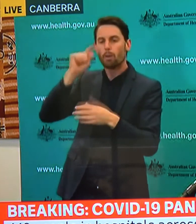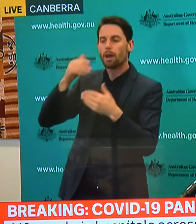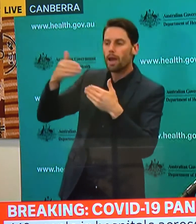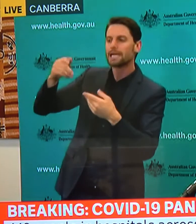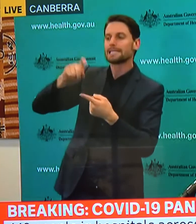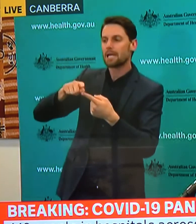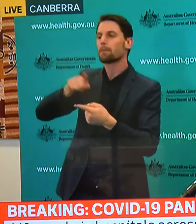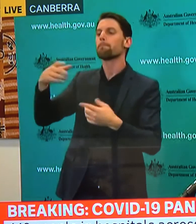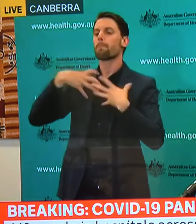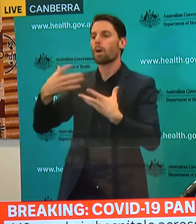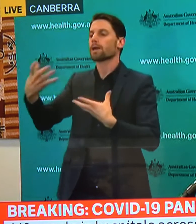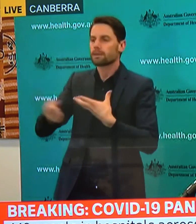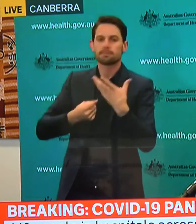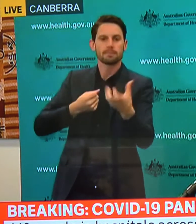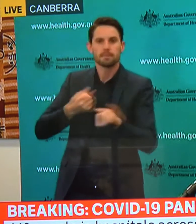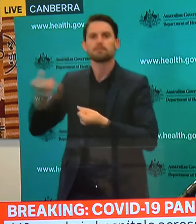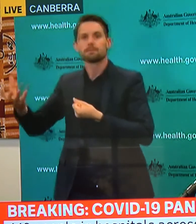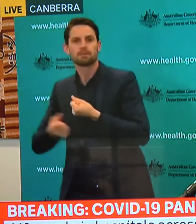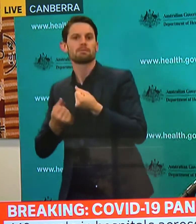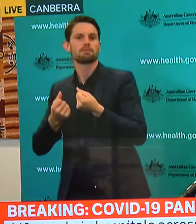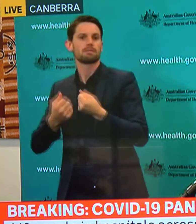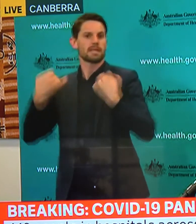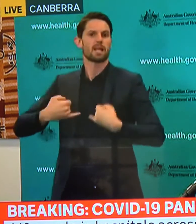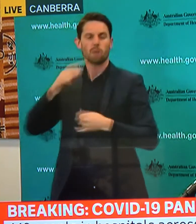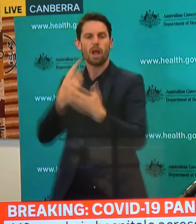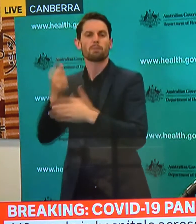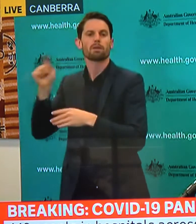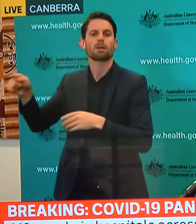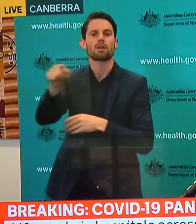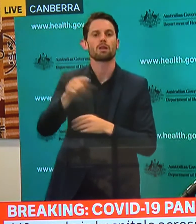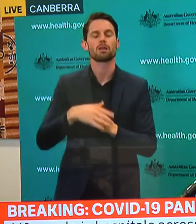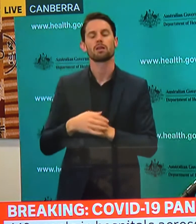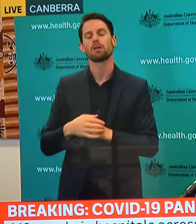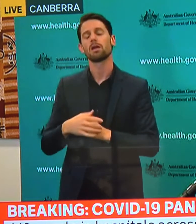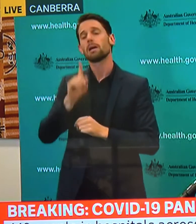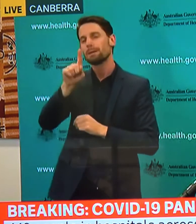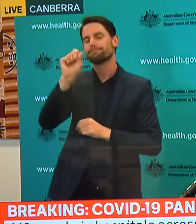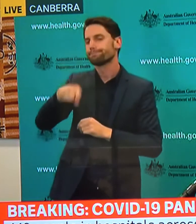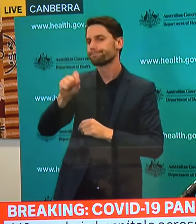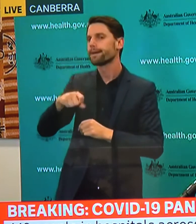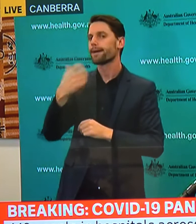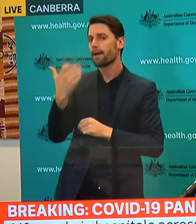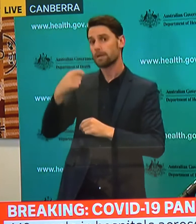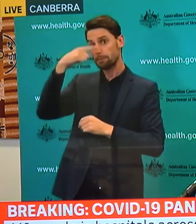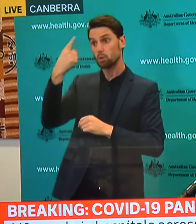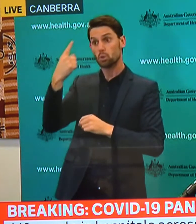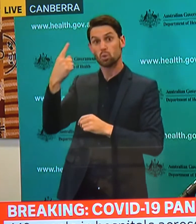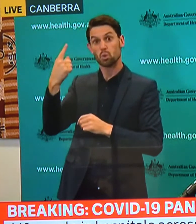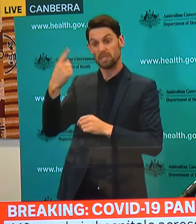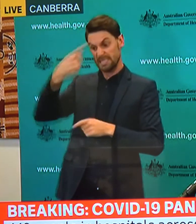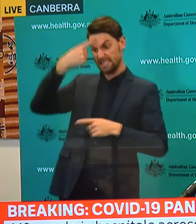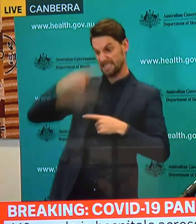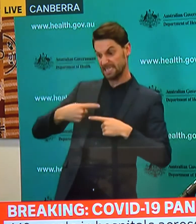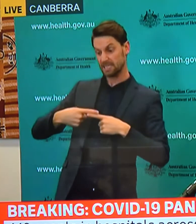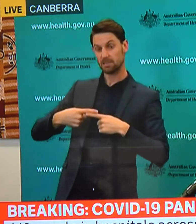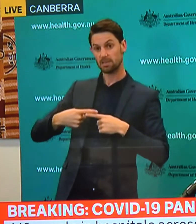period. In terms of deaths, yes, there is a delay between cases and deaths. Unfortunately, people tend to get sicker